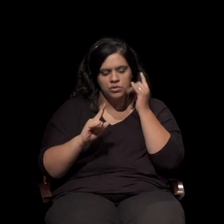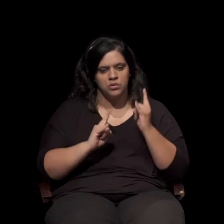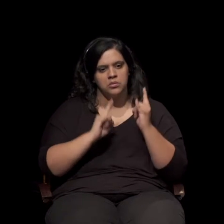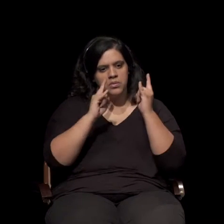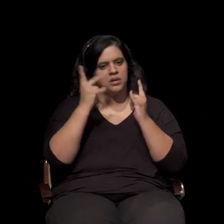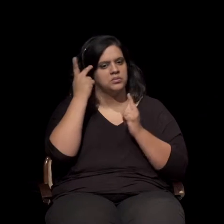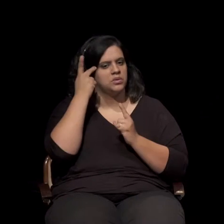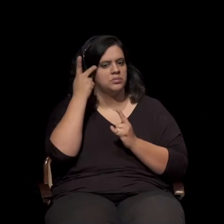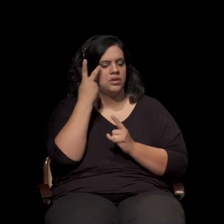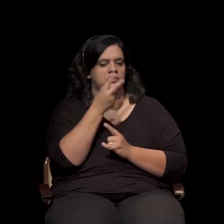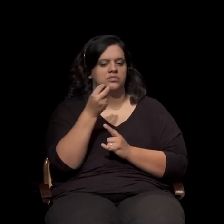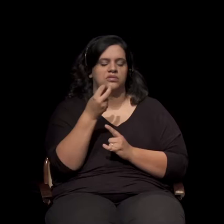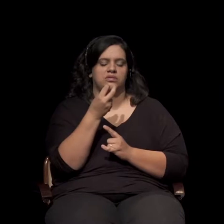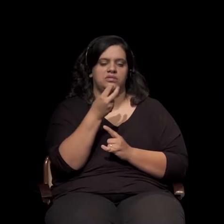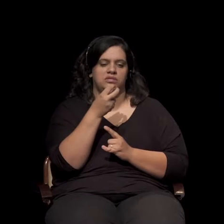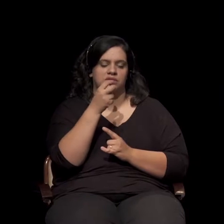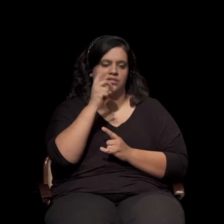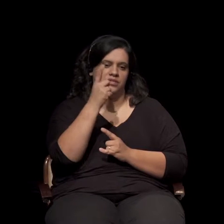2016.